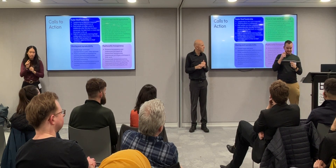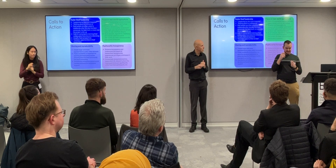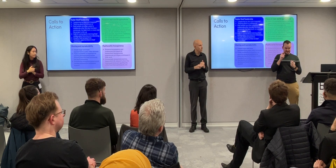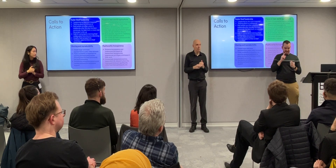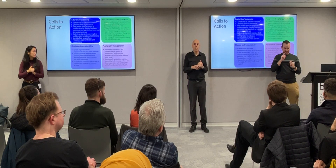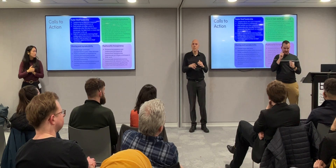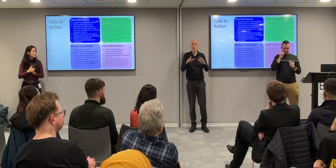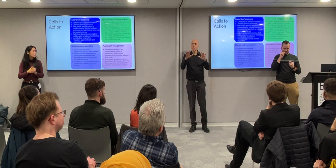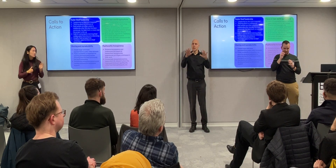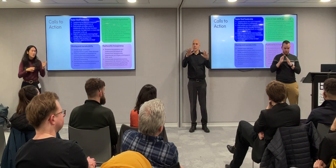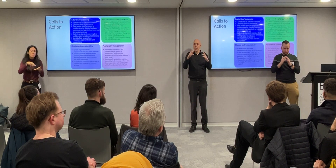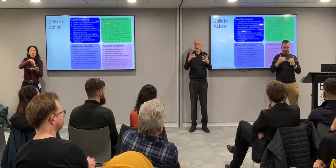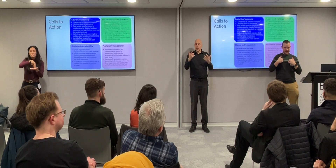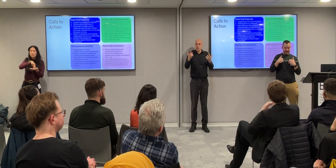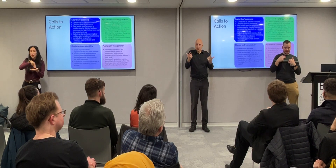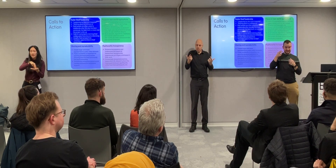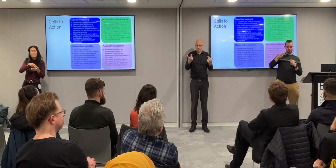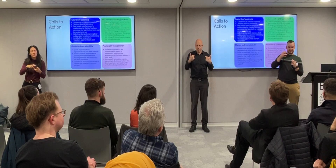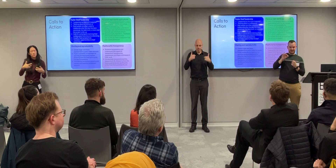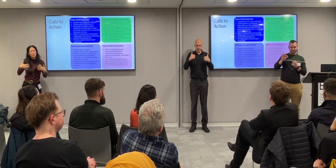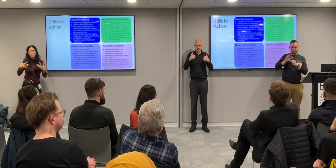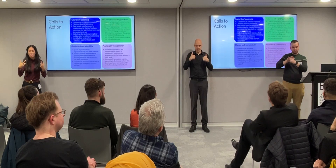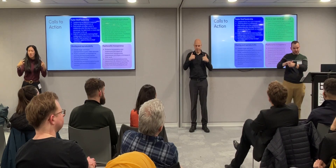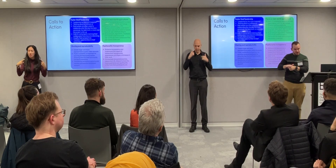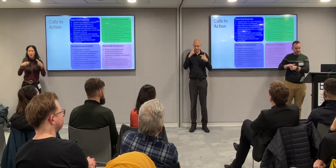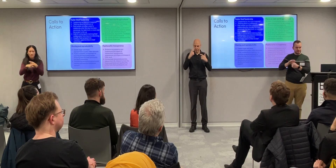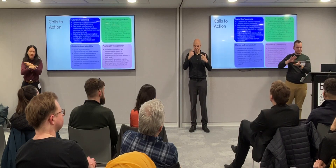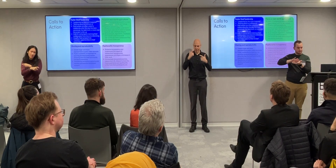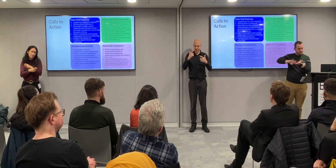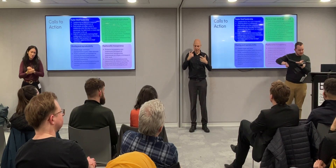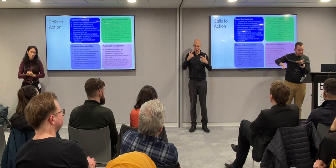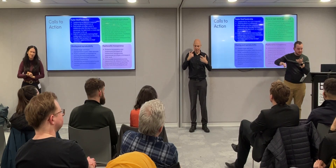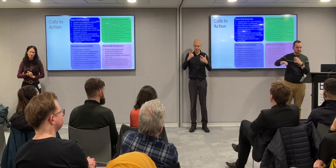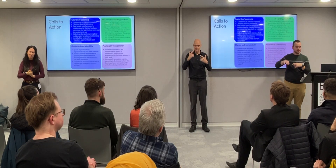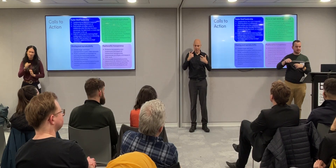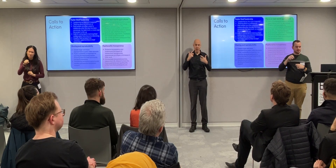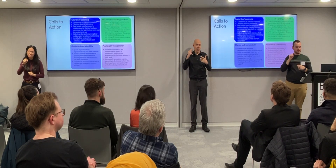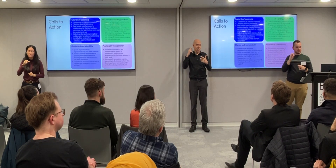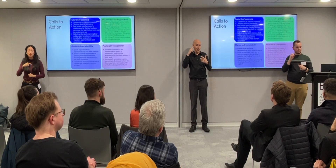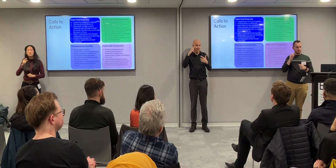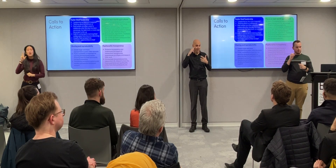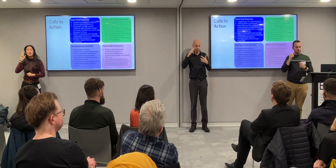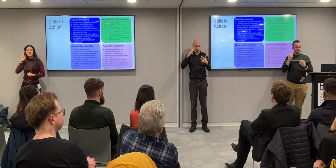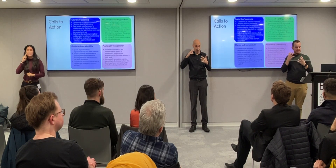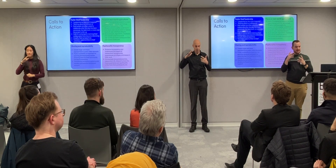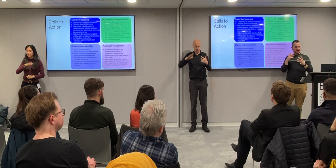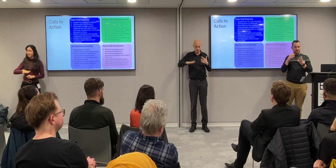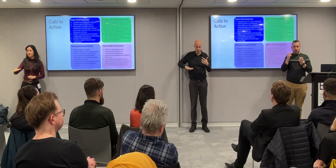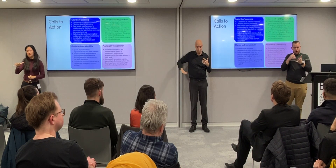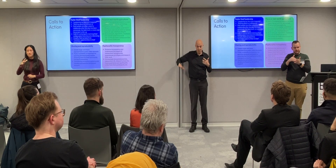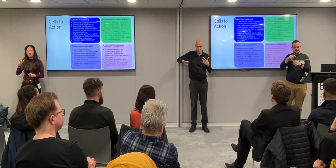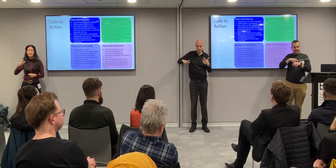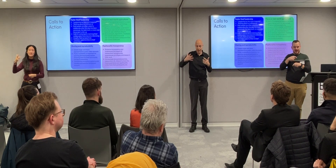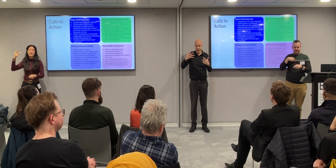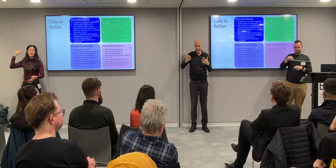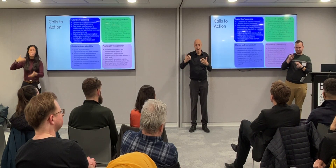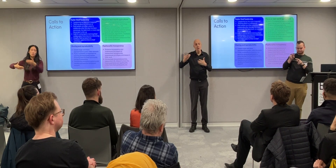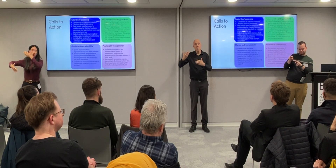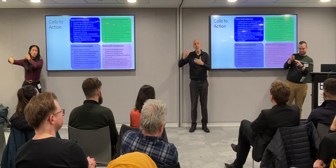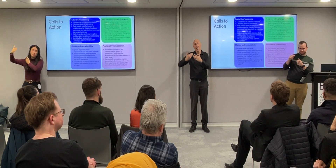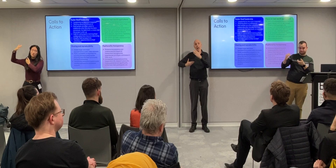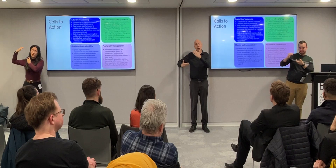It's complex, I admit that, but the deaf community has a history of oppression and marginalization.